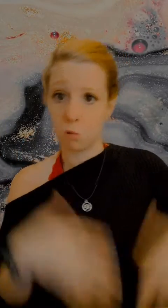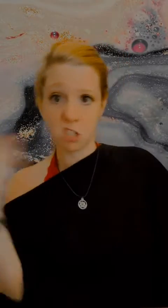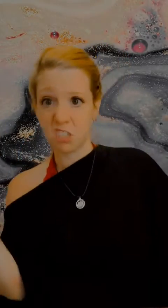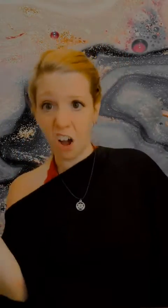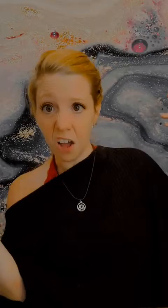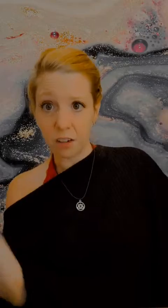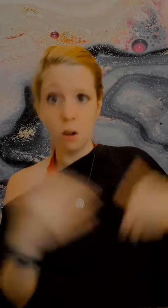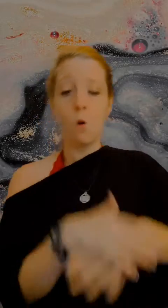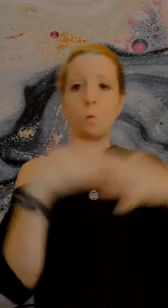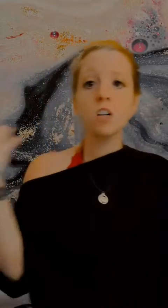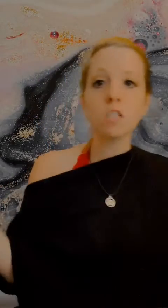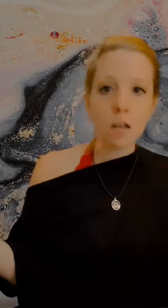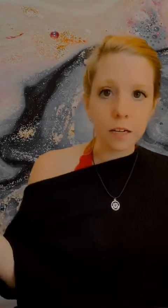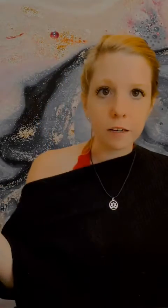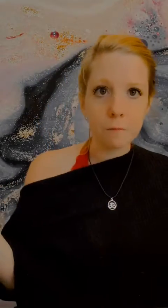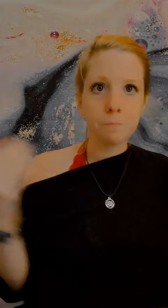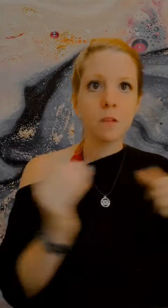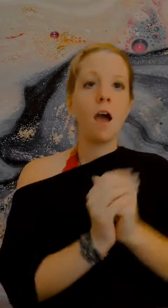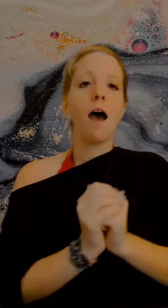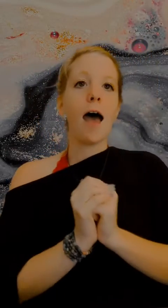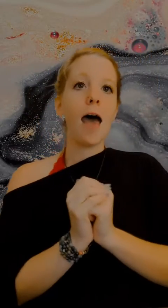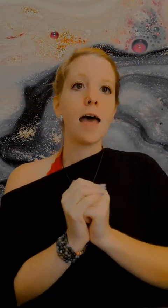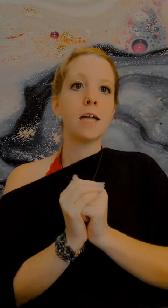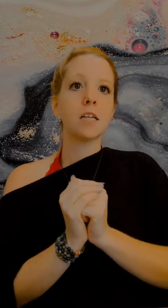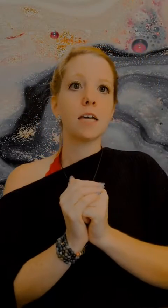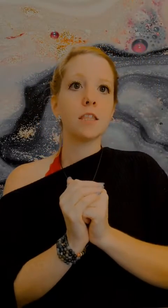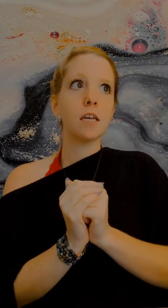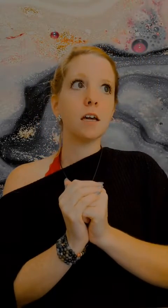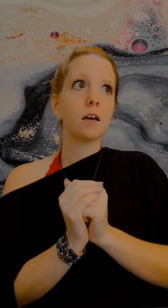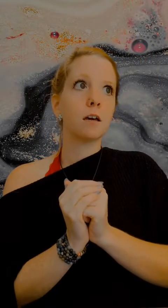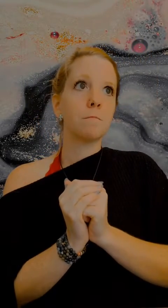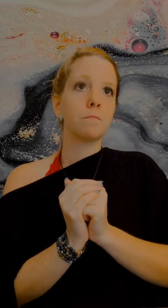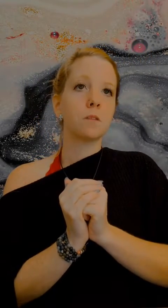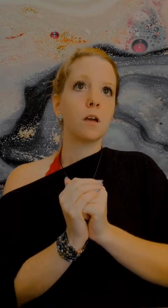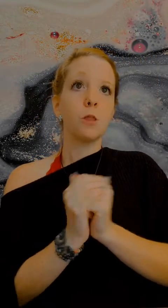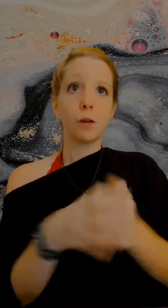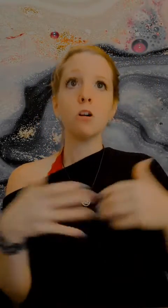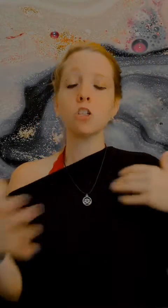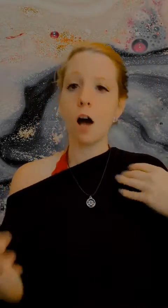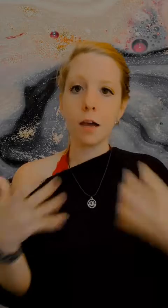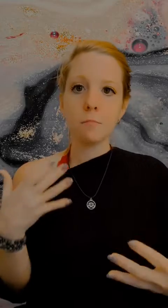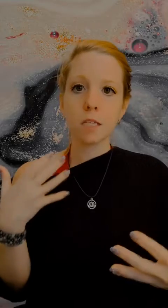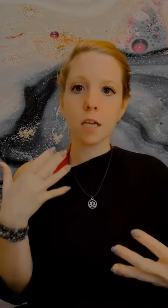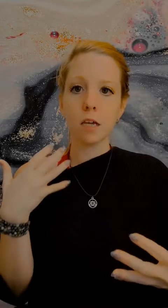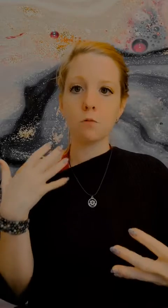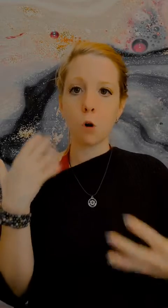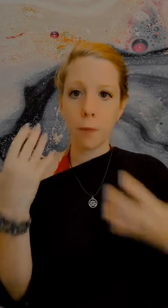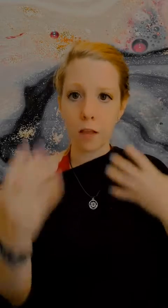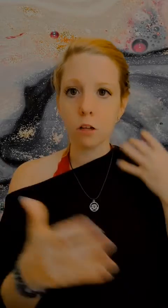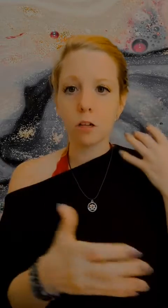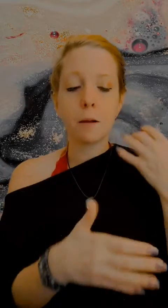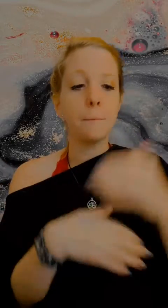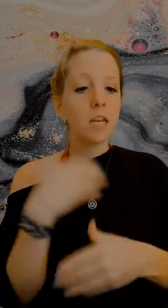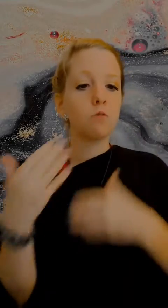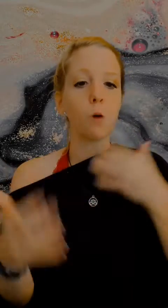just done. We're done. And I think there are times in committed